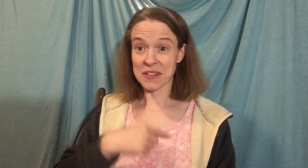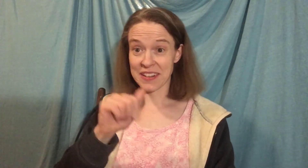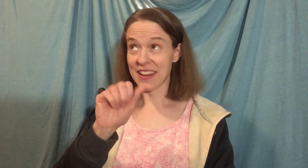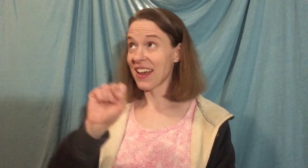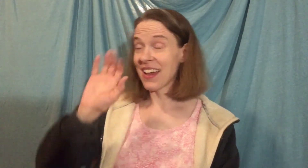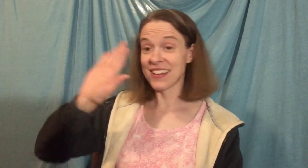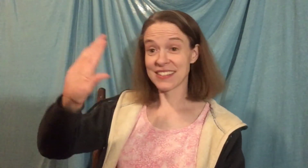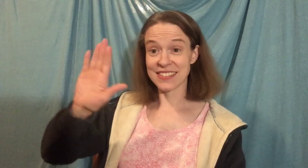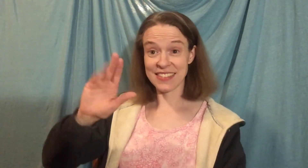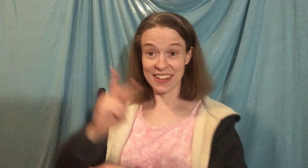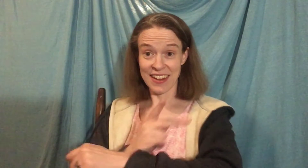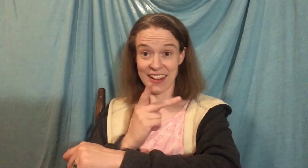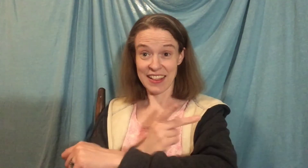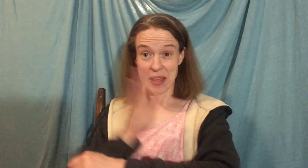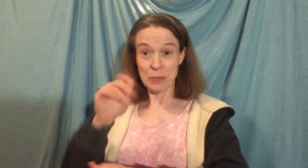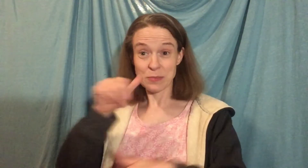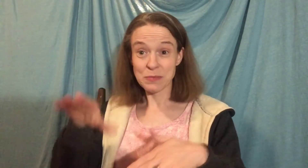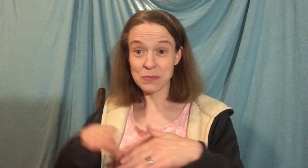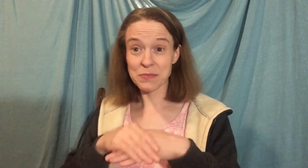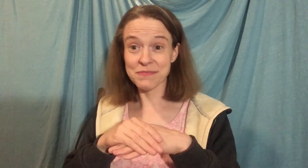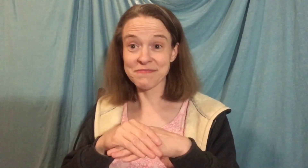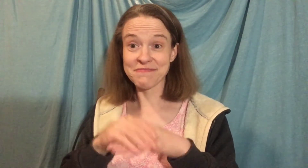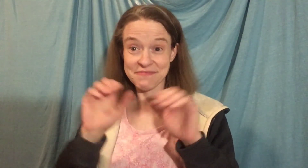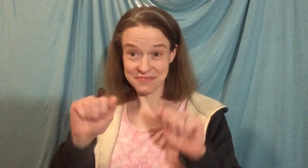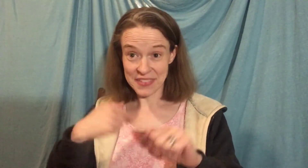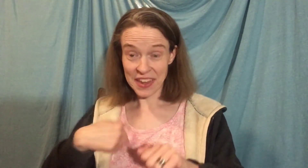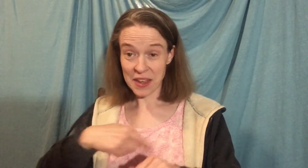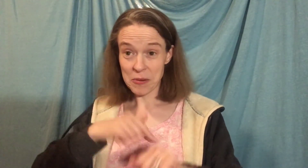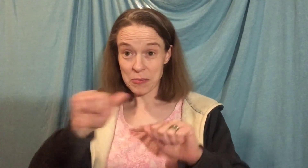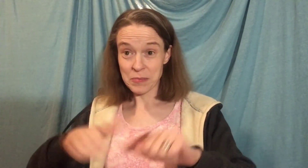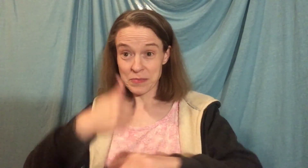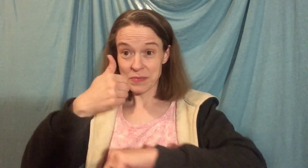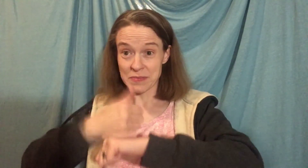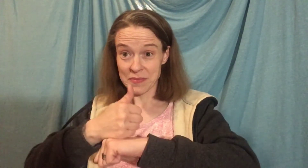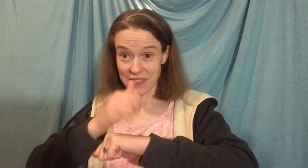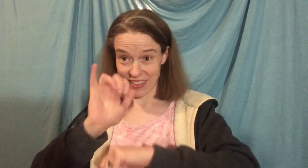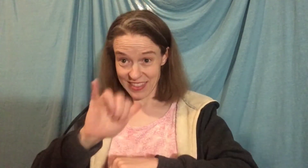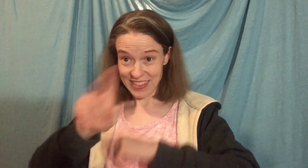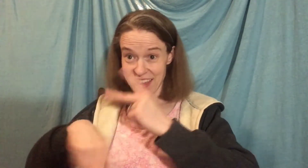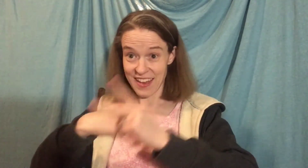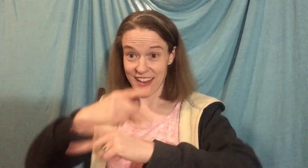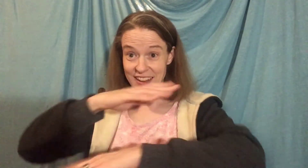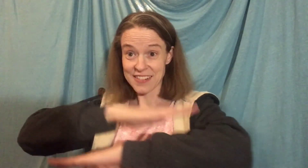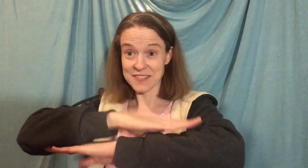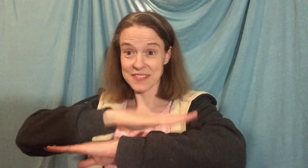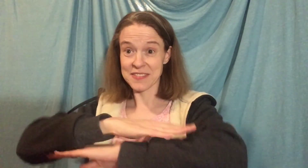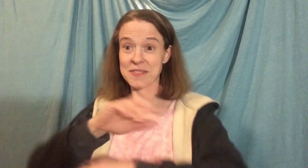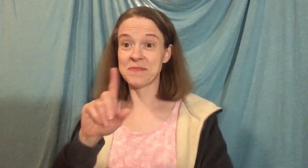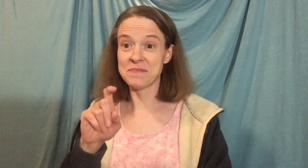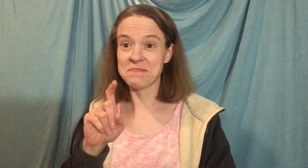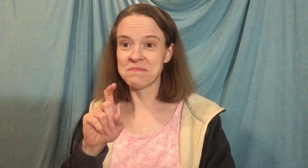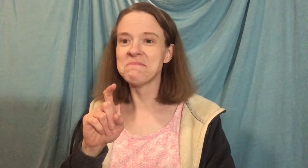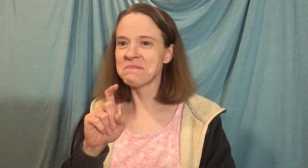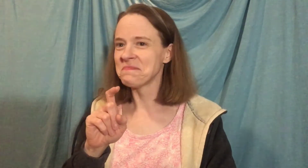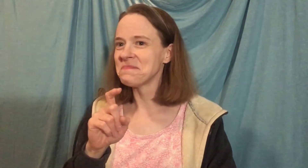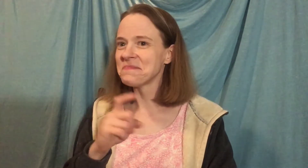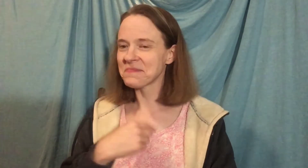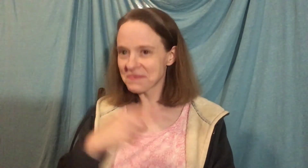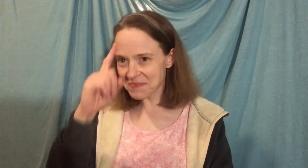Can we, as the Lamb's bride, set that kind of table?